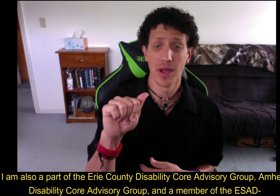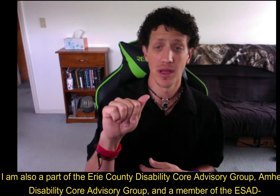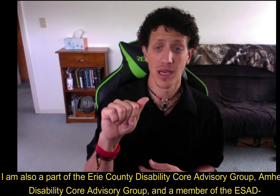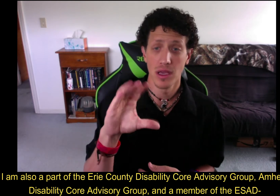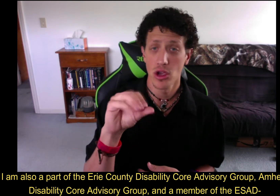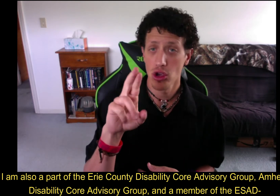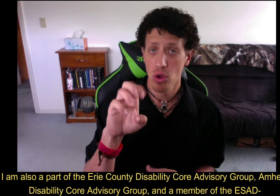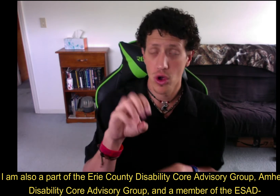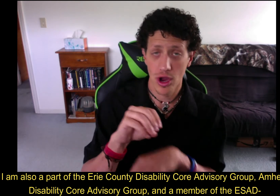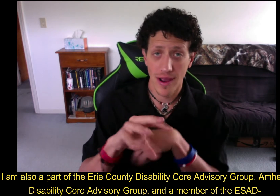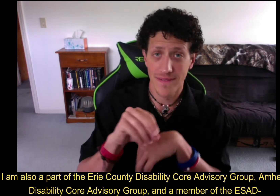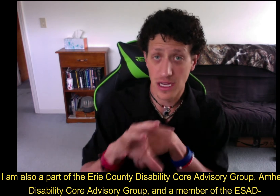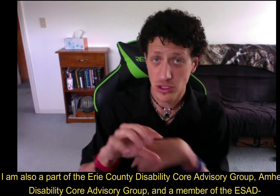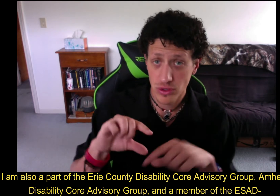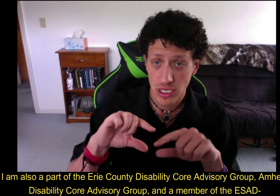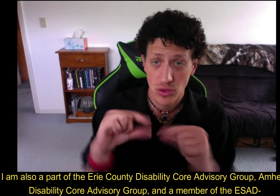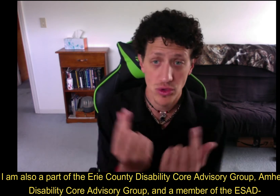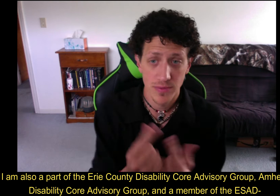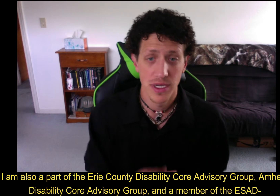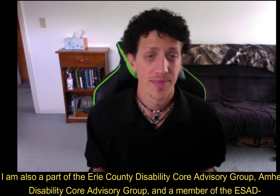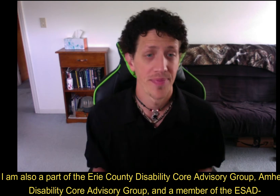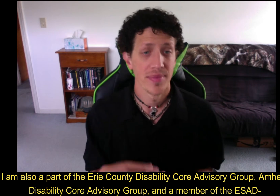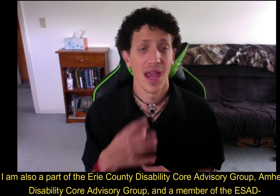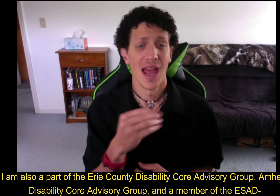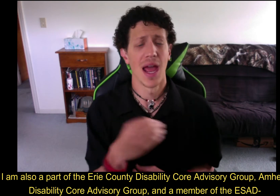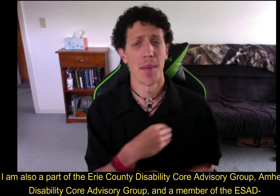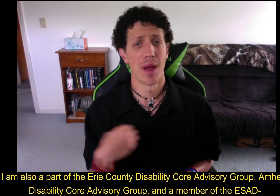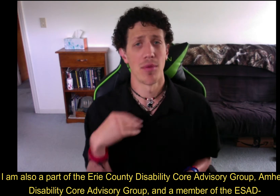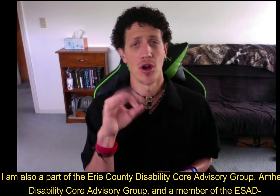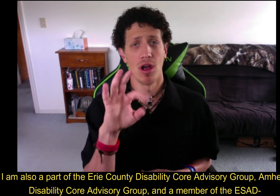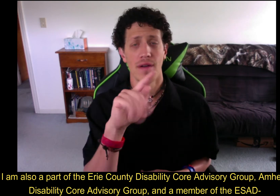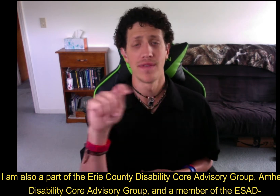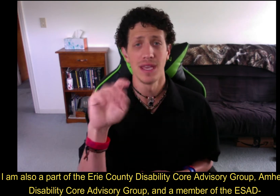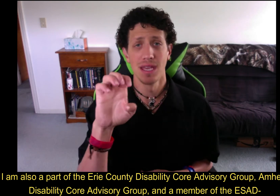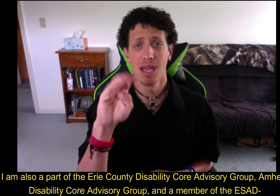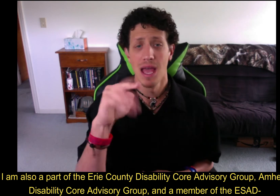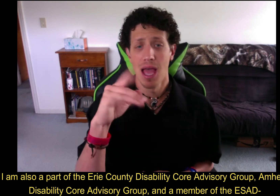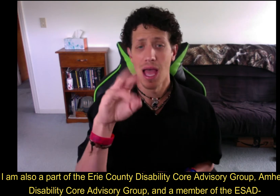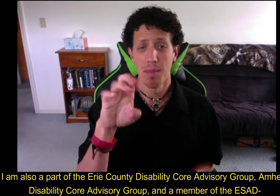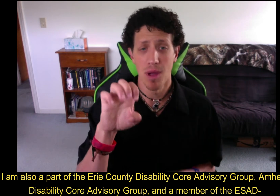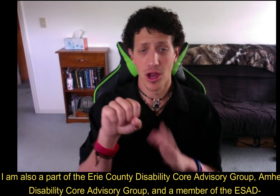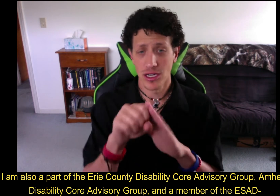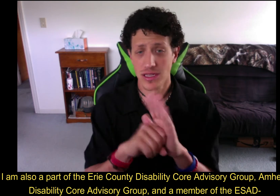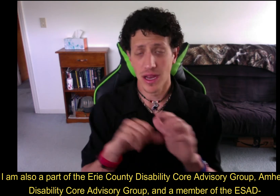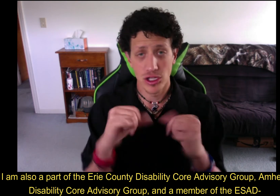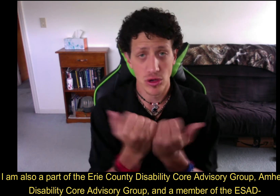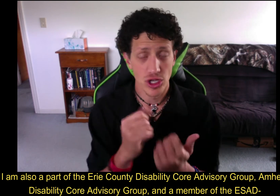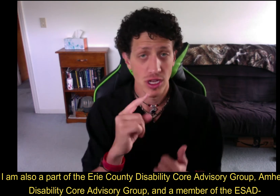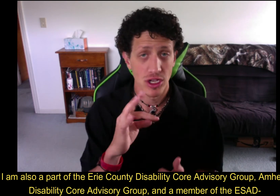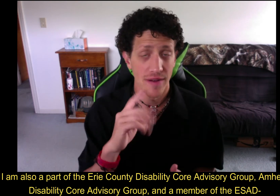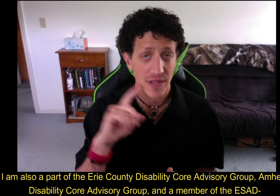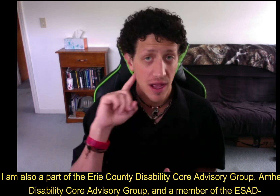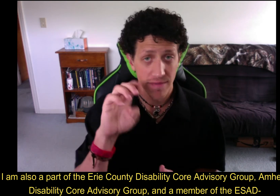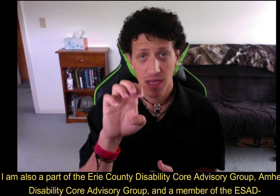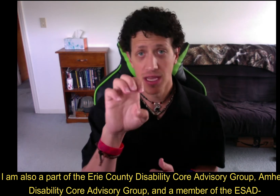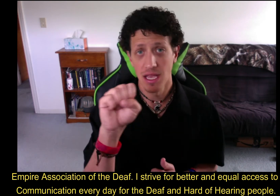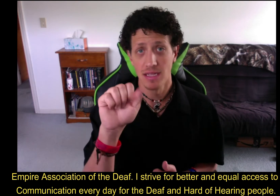Corps Advisory Group and a member of the Empire State Association of the Deaf .